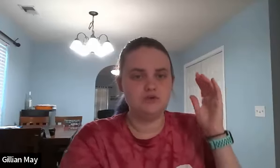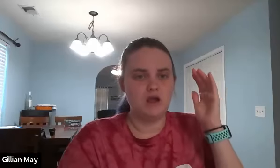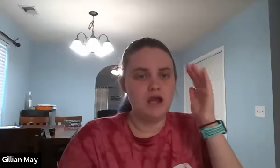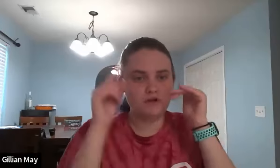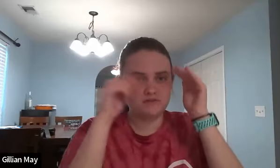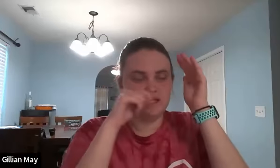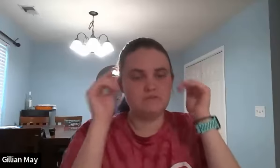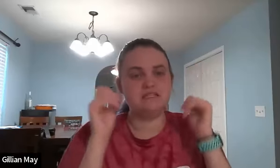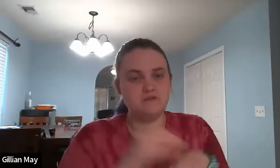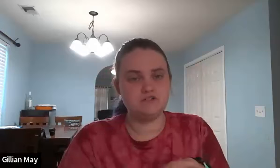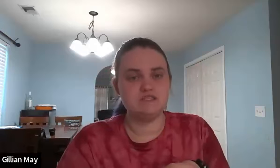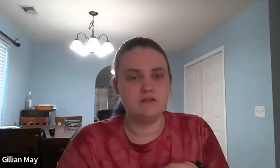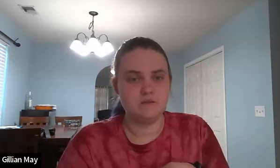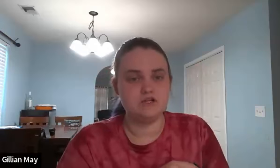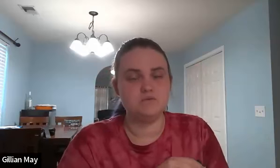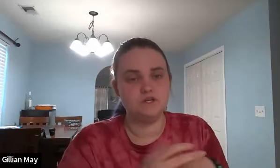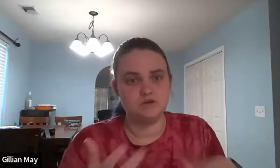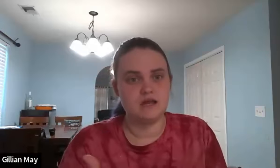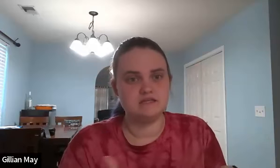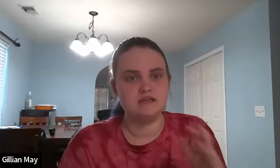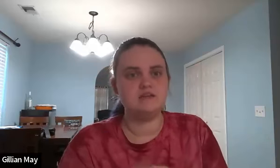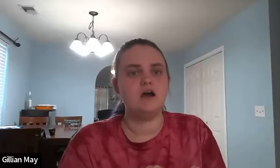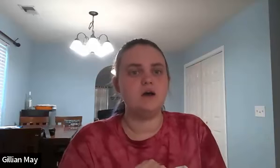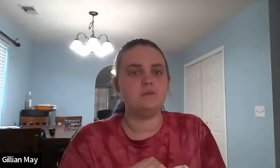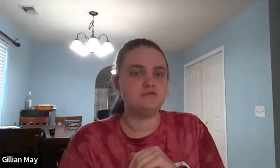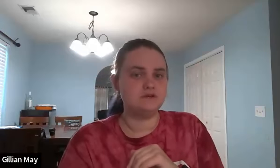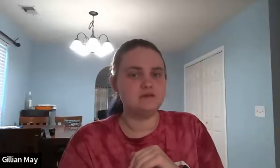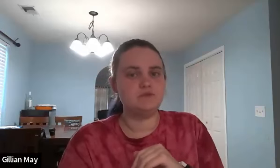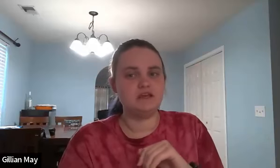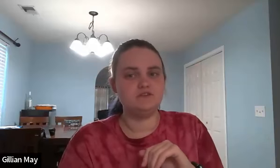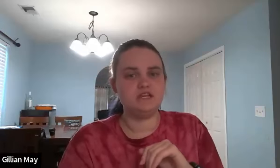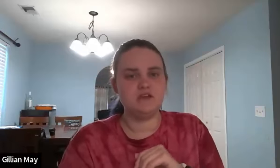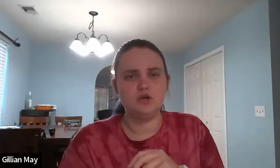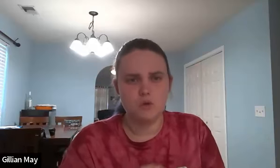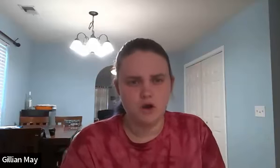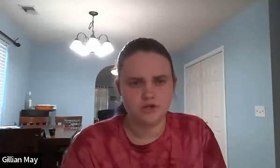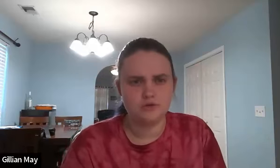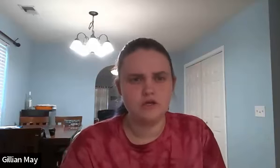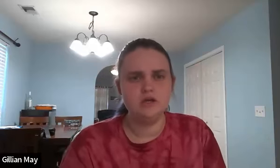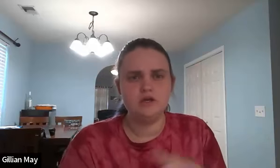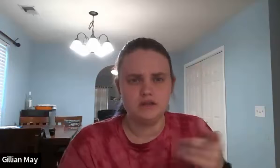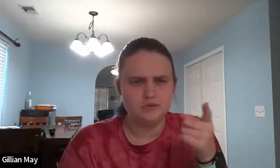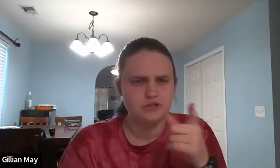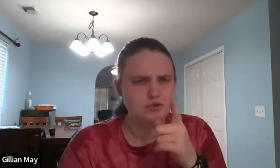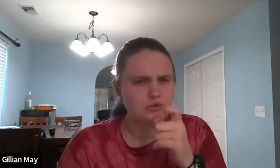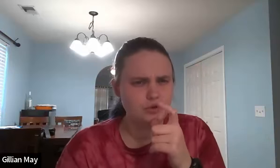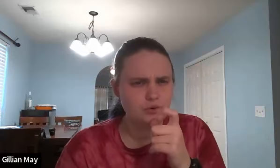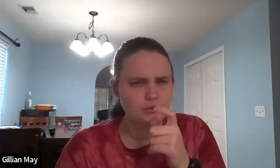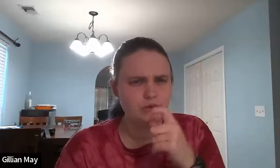your eyebrows make a big difference on telling the person what you're asking. And so for example, like if you're saying like, who are you? Like going you, who?